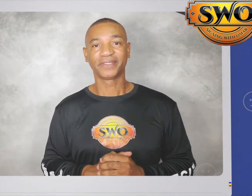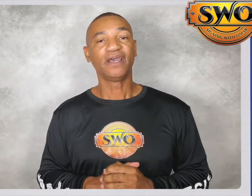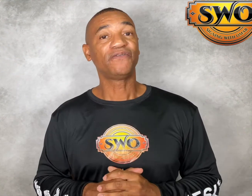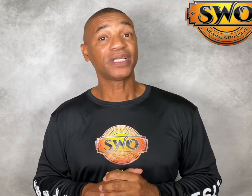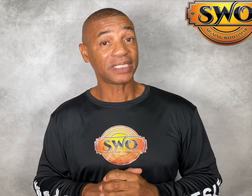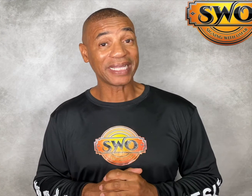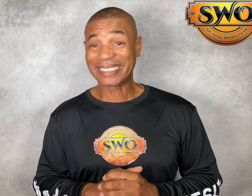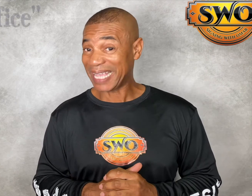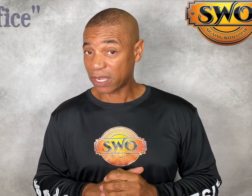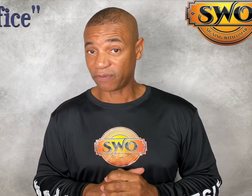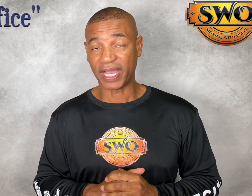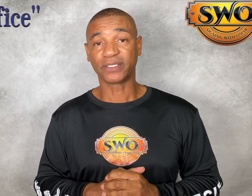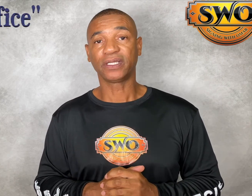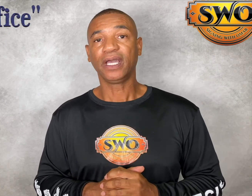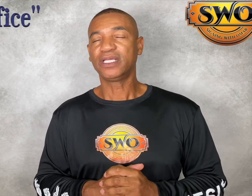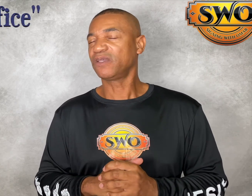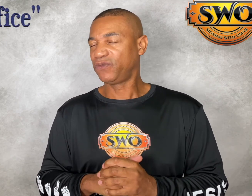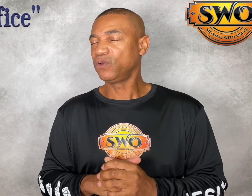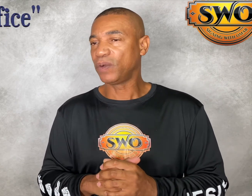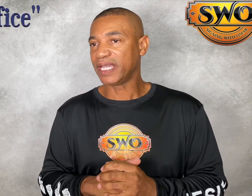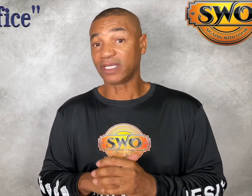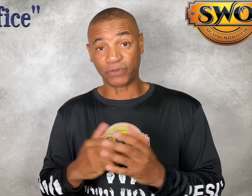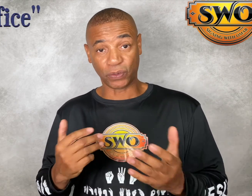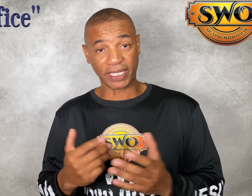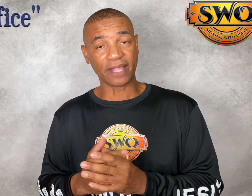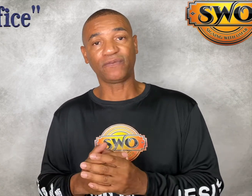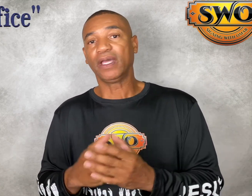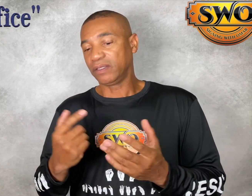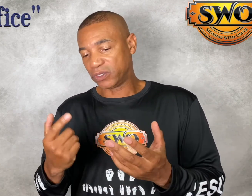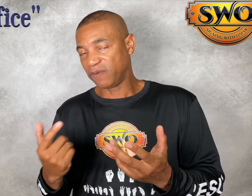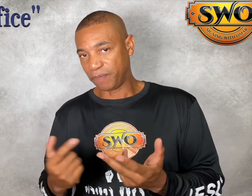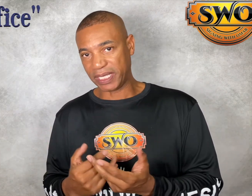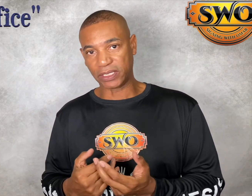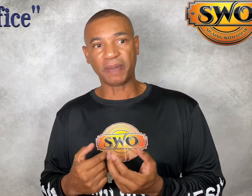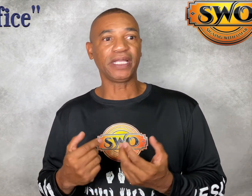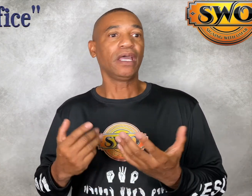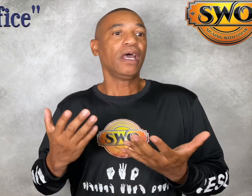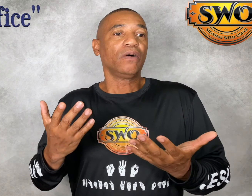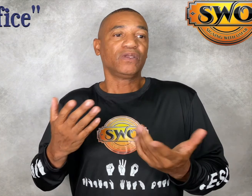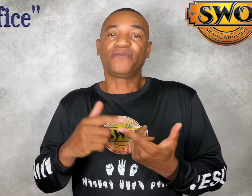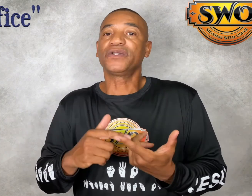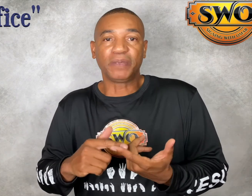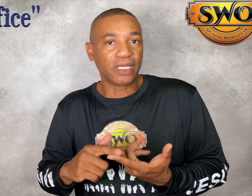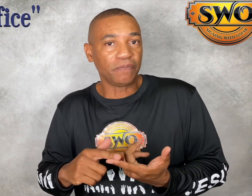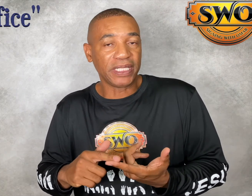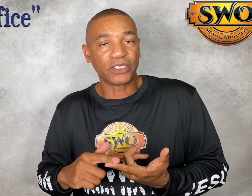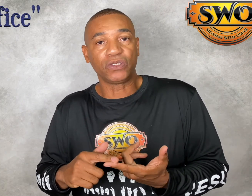For the sign sacrifice, there's a few ways of doing that. There's different meanings, meaning the first meaning could be that you've